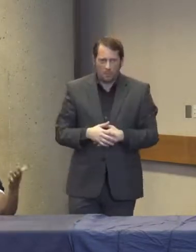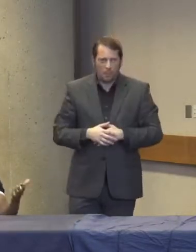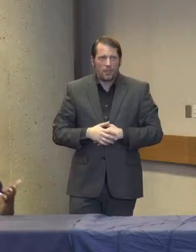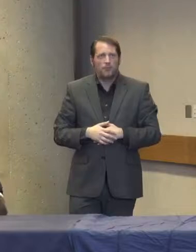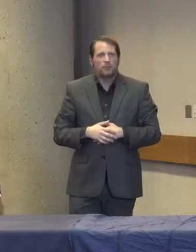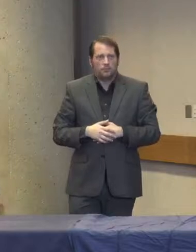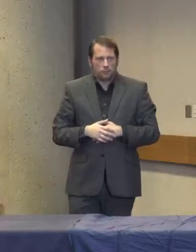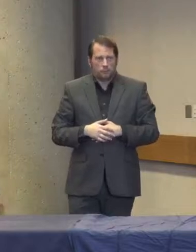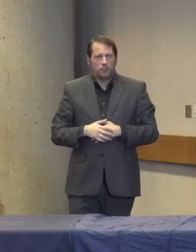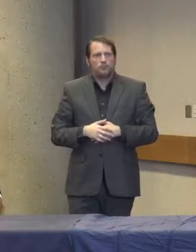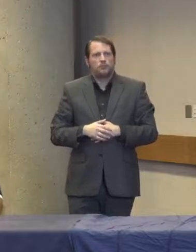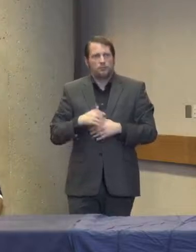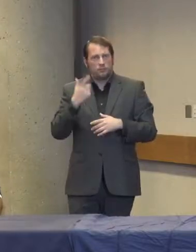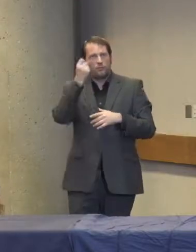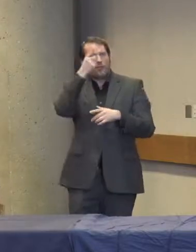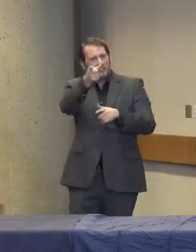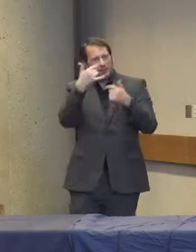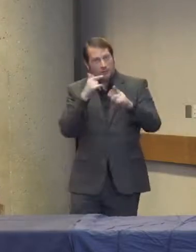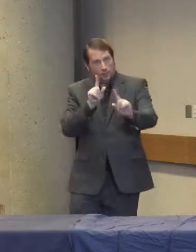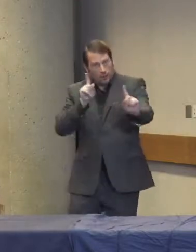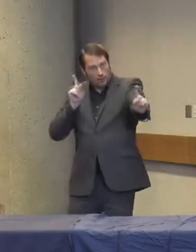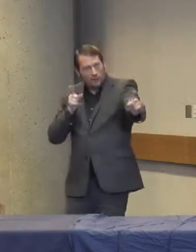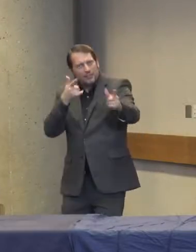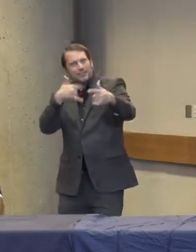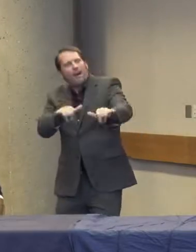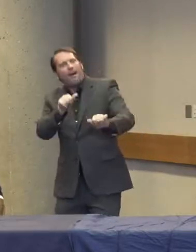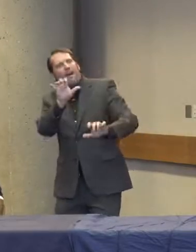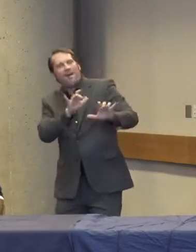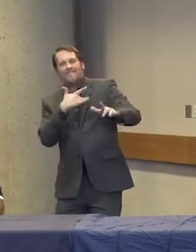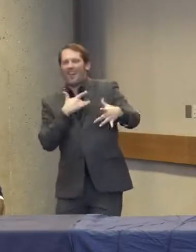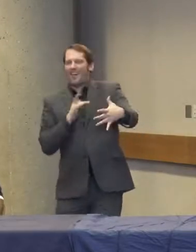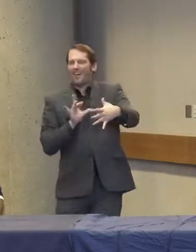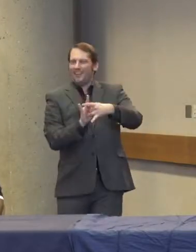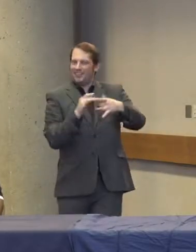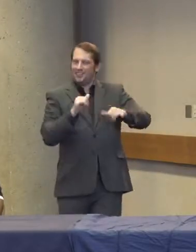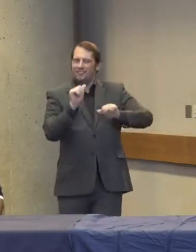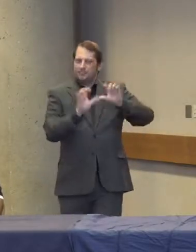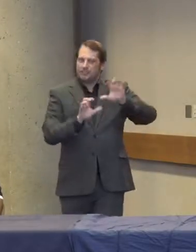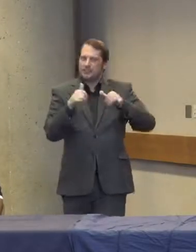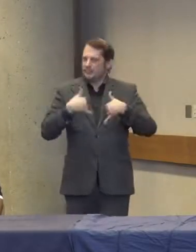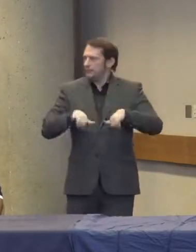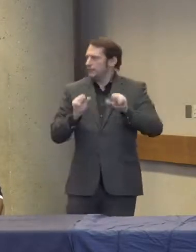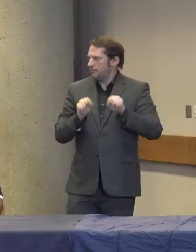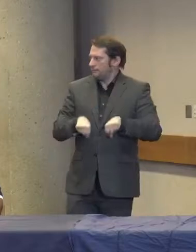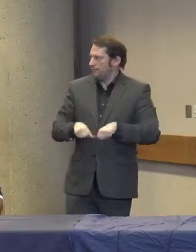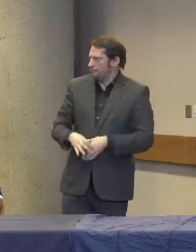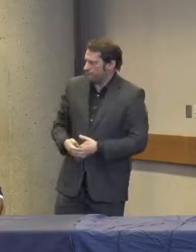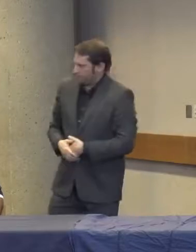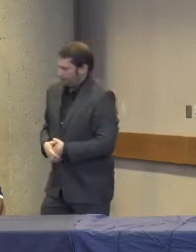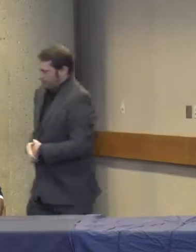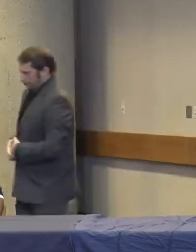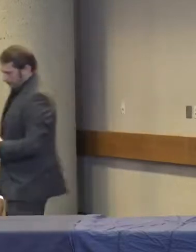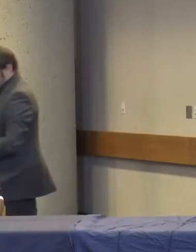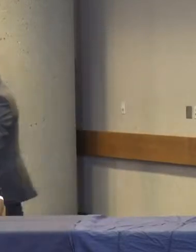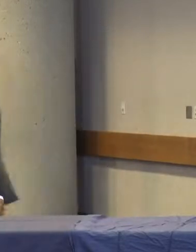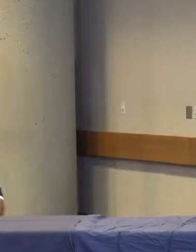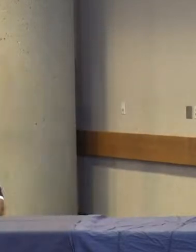while practicing social distancing and hand hygiene and those types of principles. Great, thank you both so much.